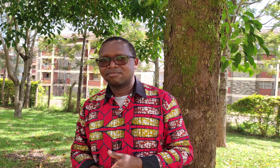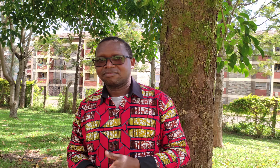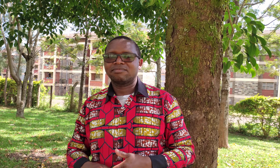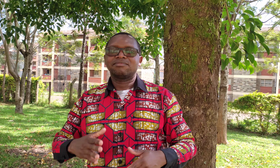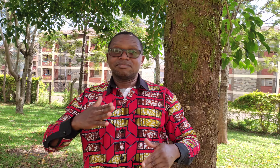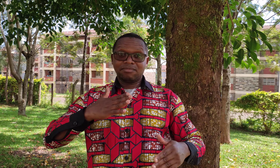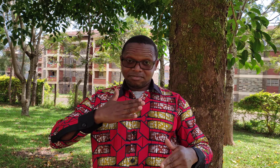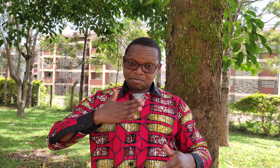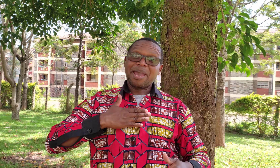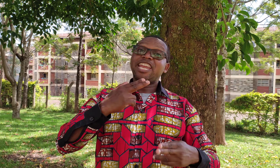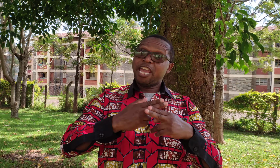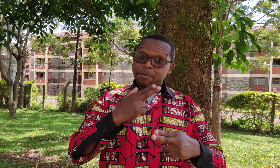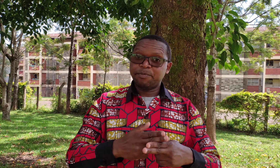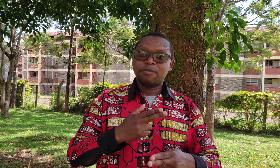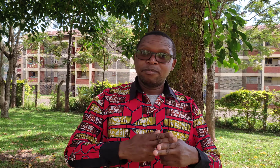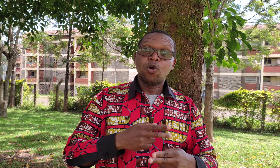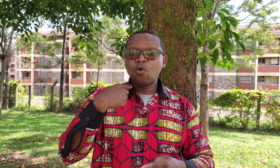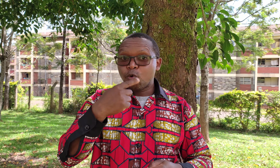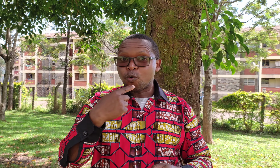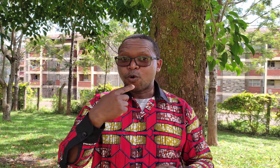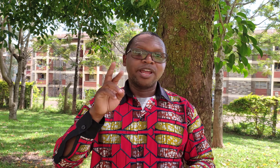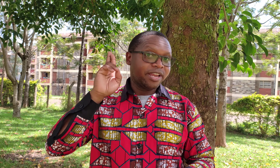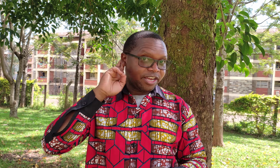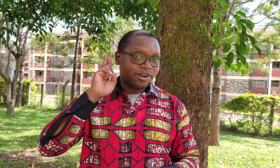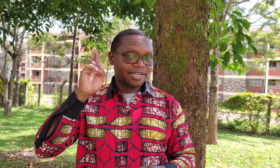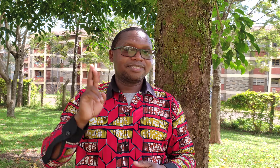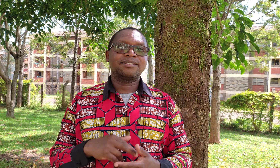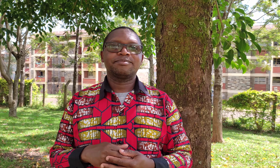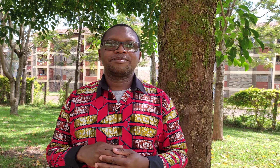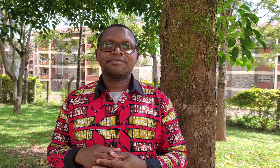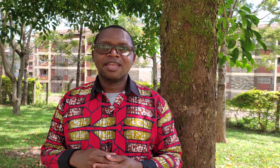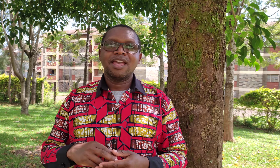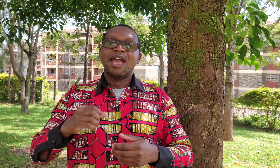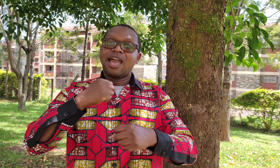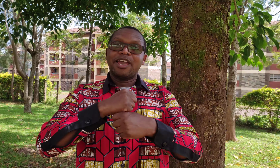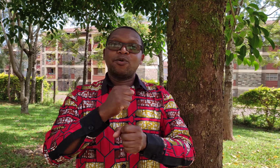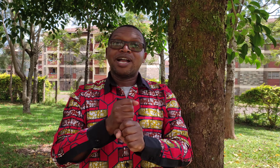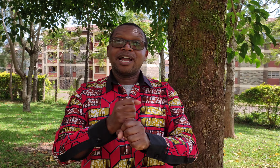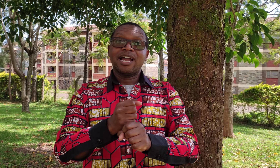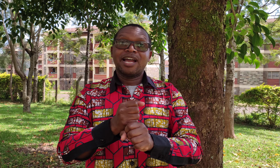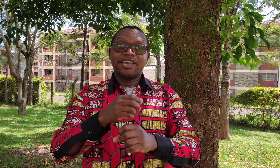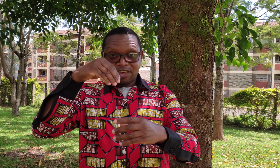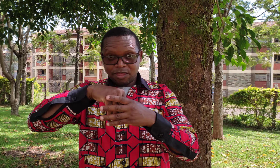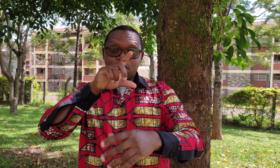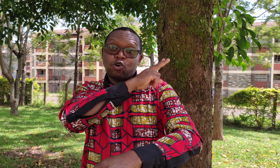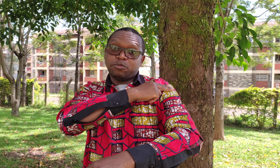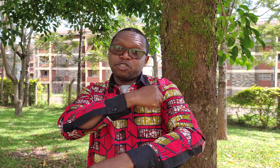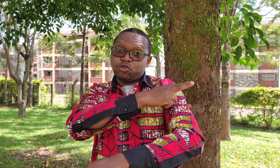My name, Hu, Nicholas. I work in the hospital,